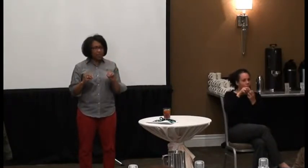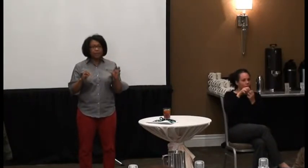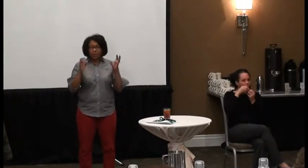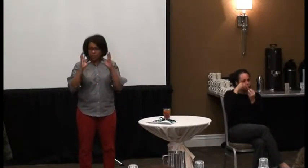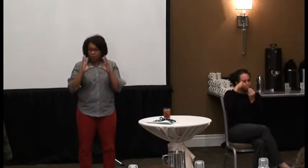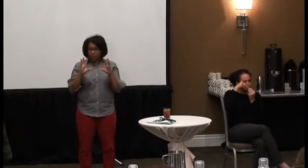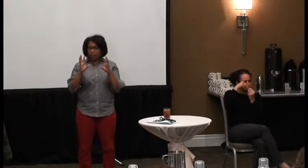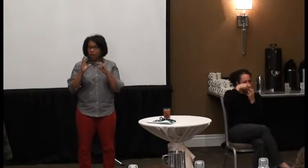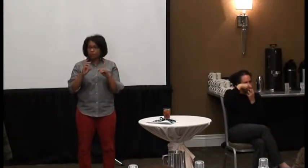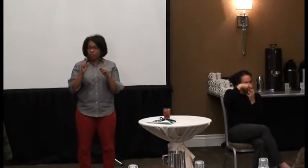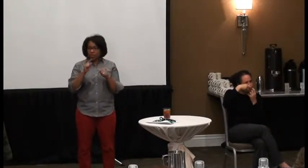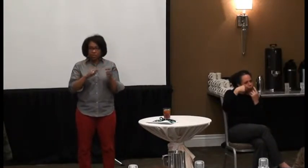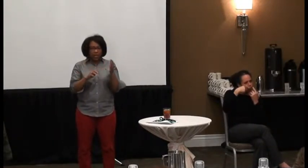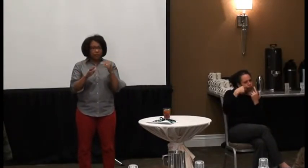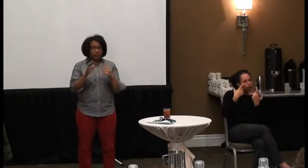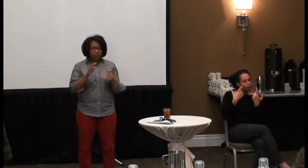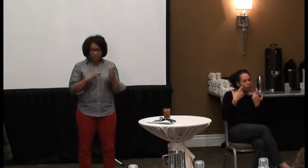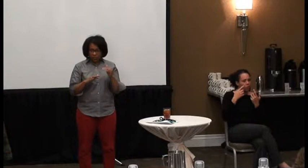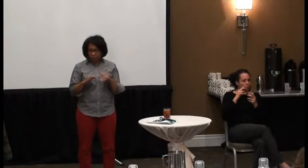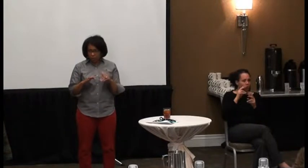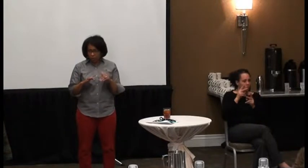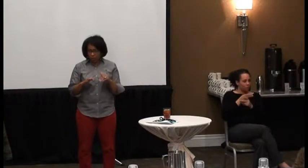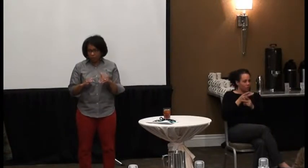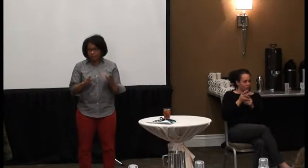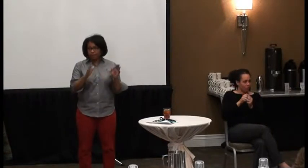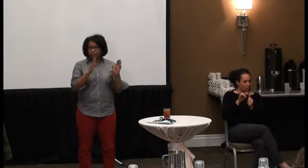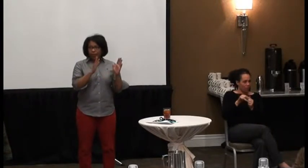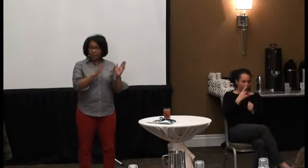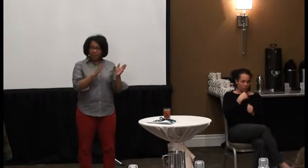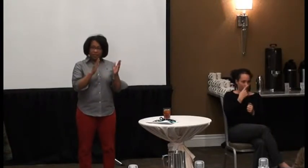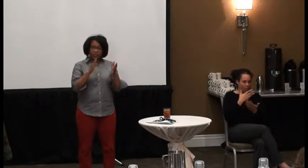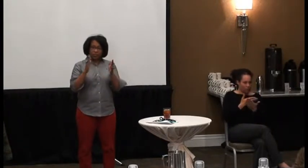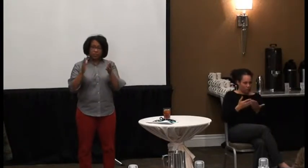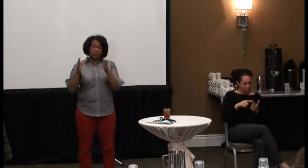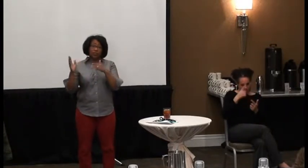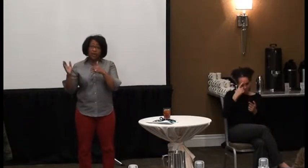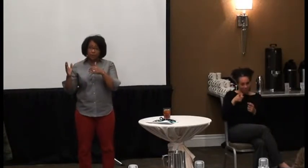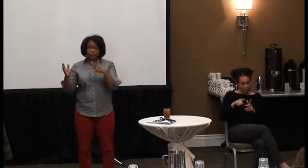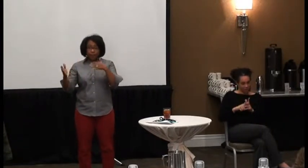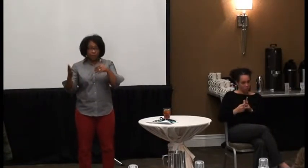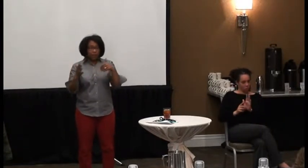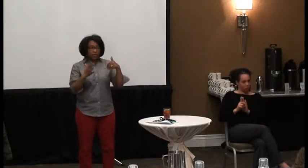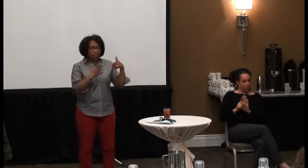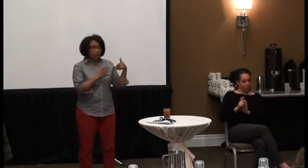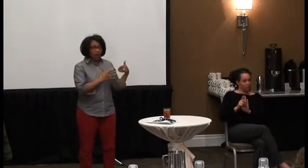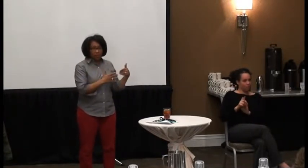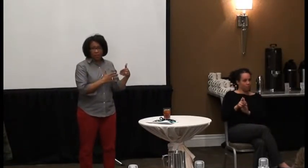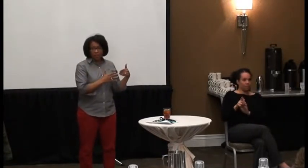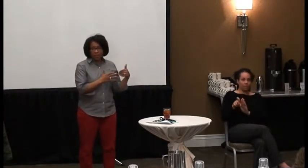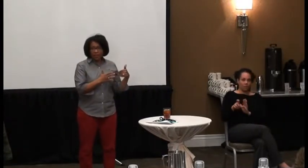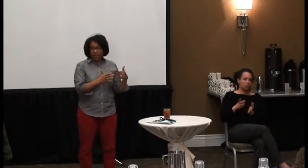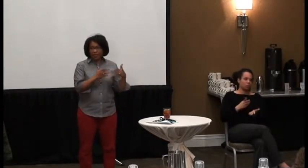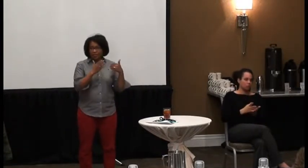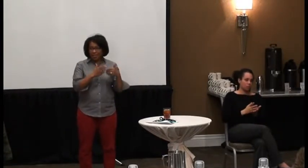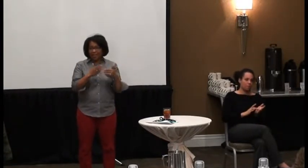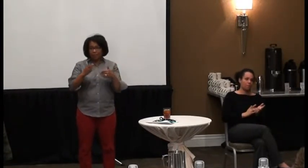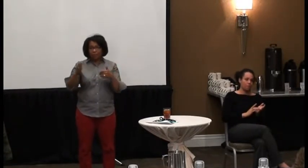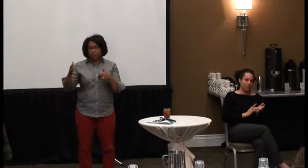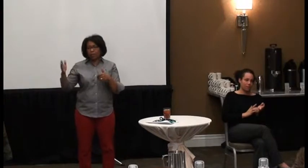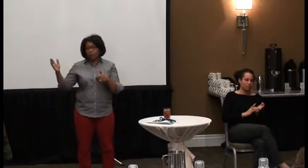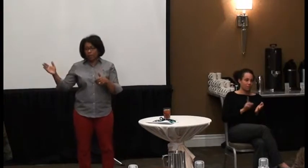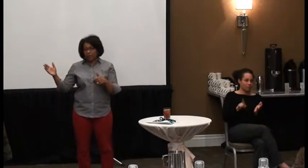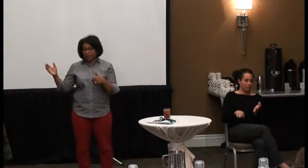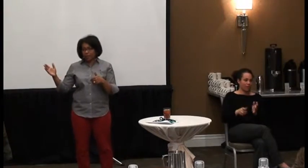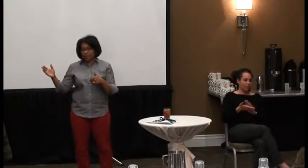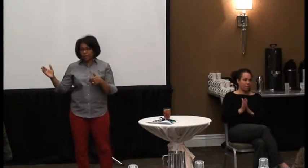pursing of the lip. And those are things you have to watch for. Because if that starts to develop, they really need to come off of those medications. That